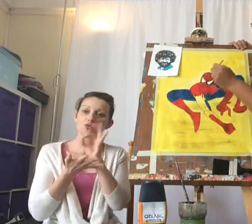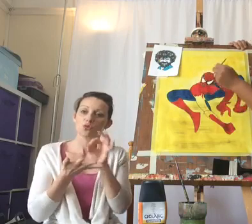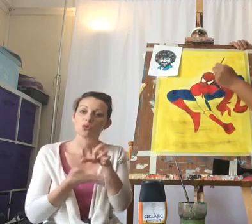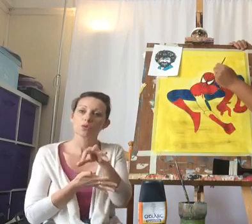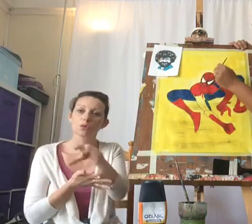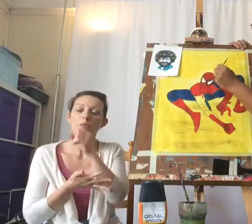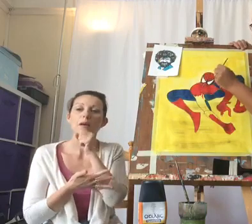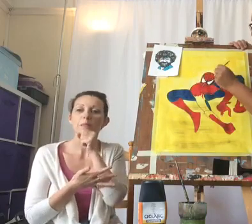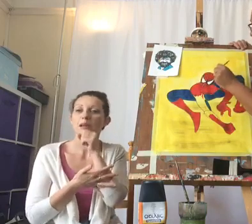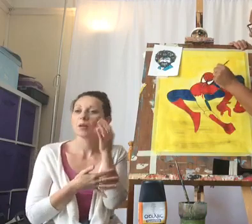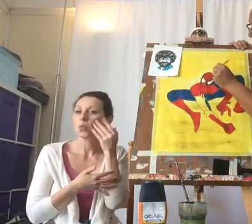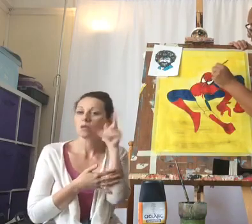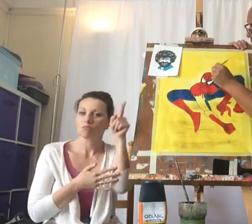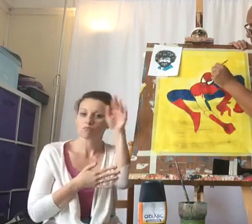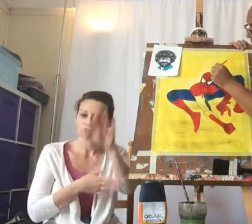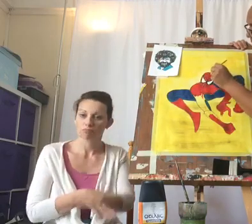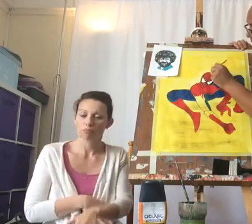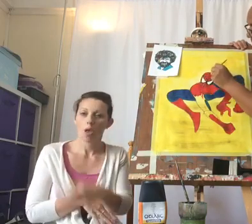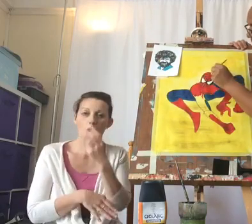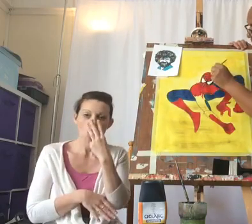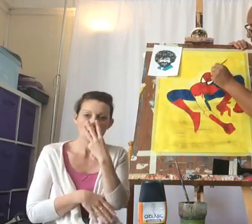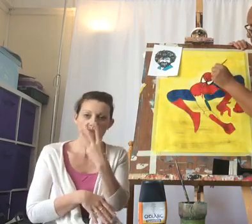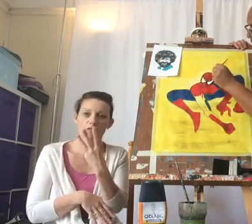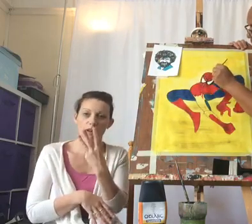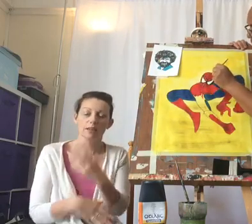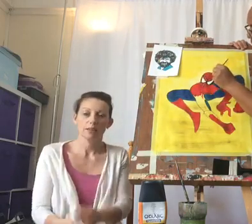I think I've still got it somewhere.